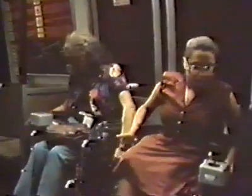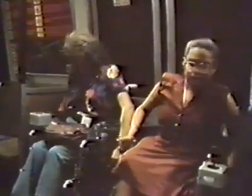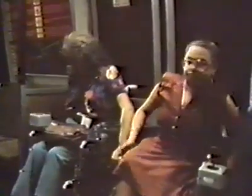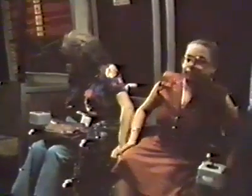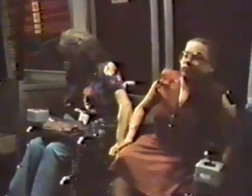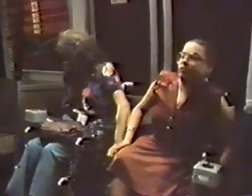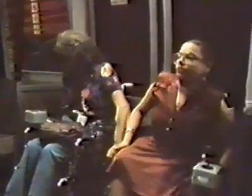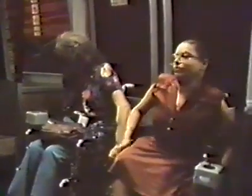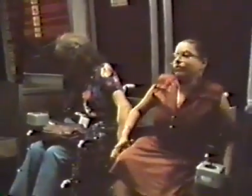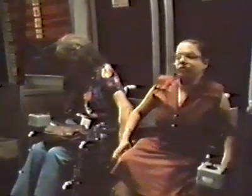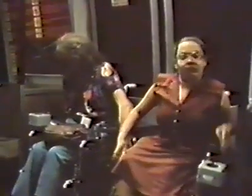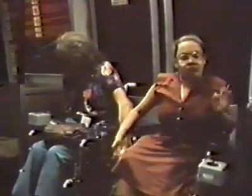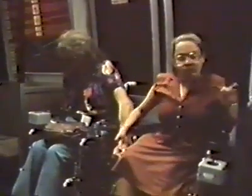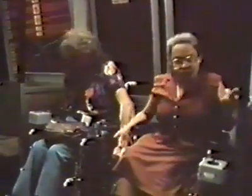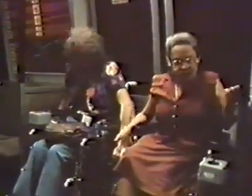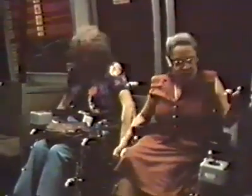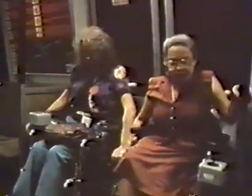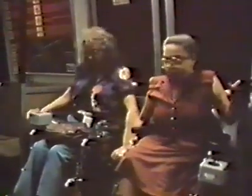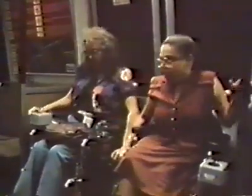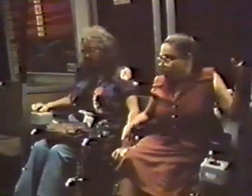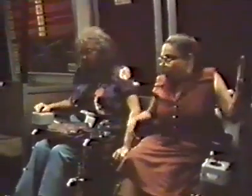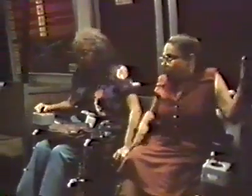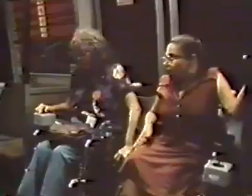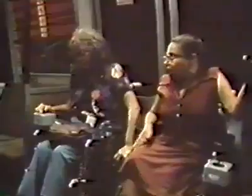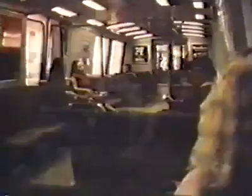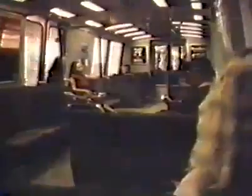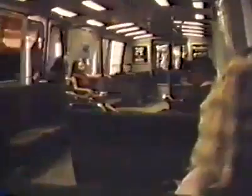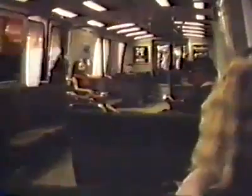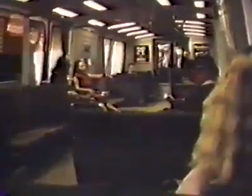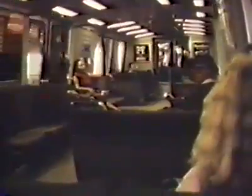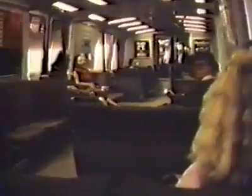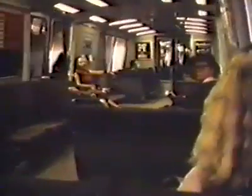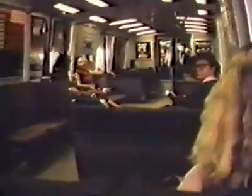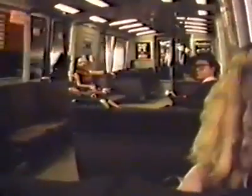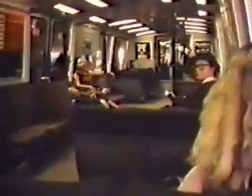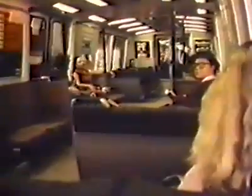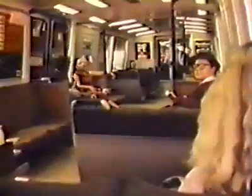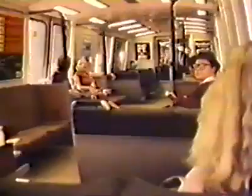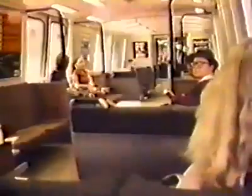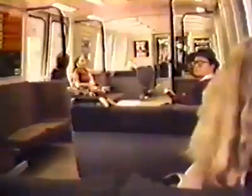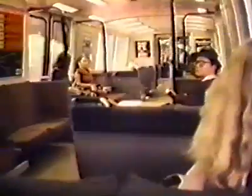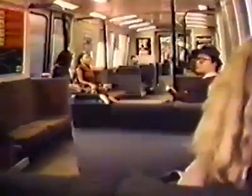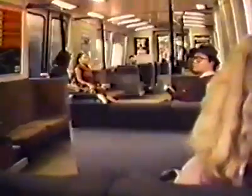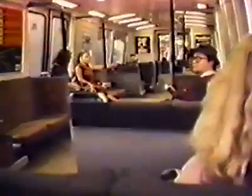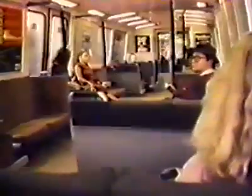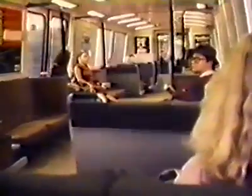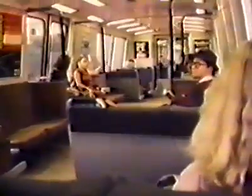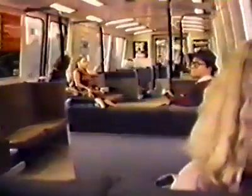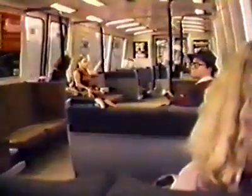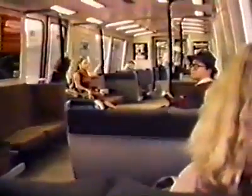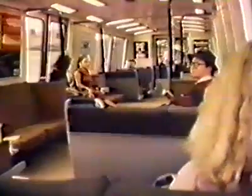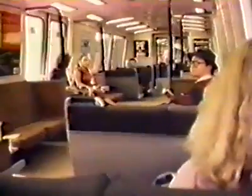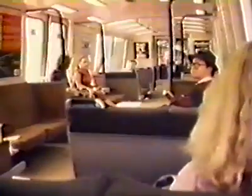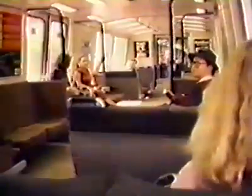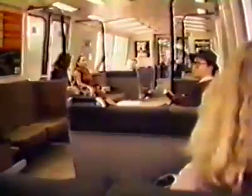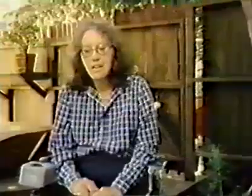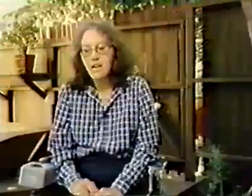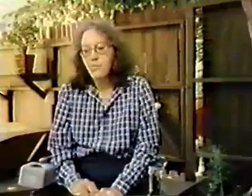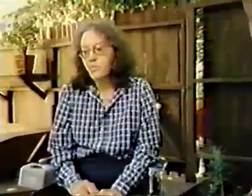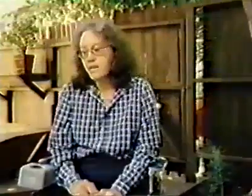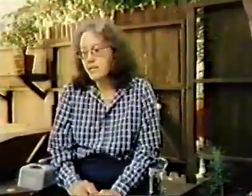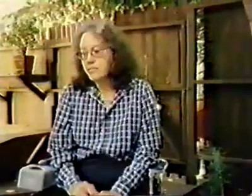go into court 2 times suing AC Transit. We attended all their board meetings. We participated in their